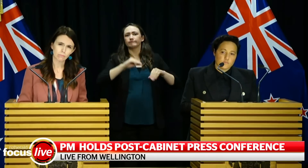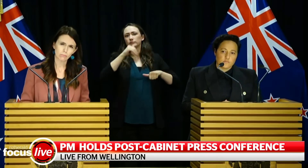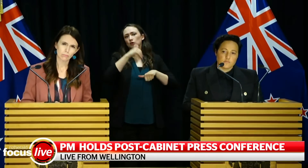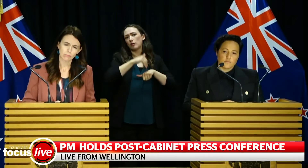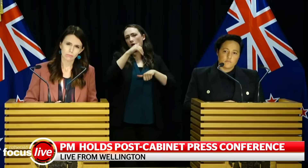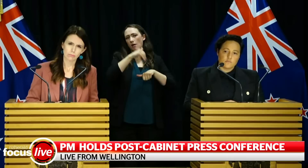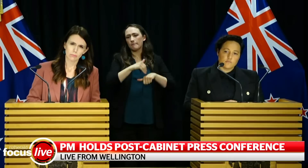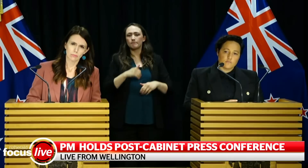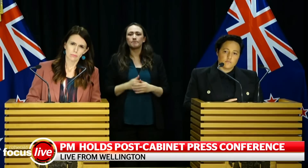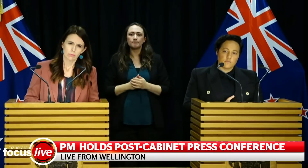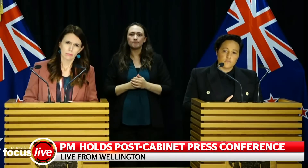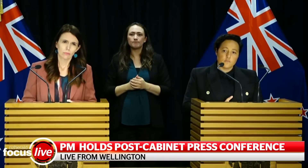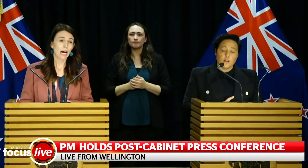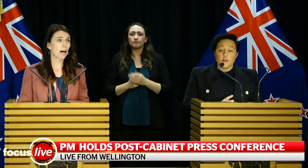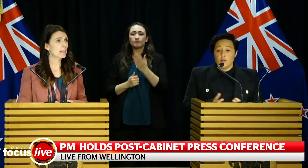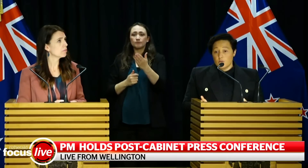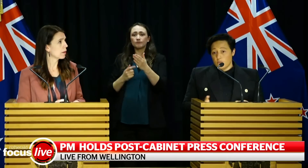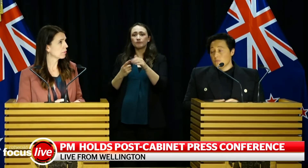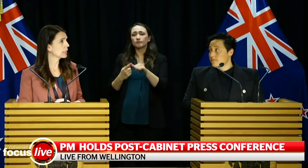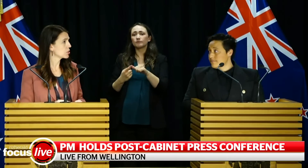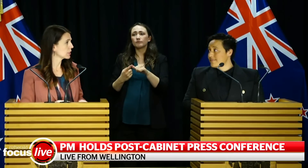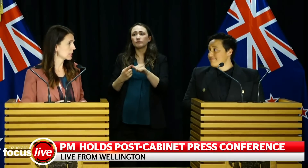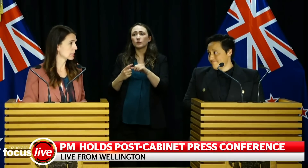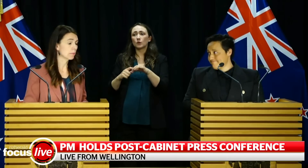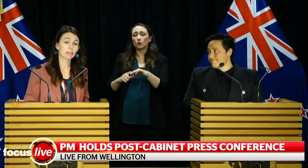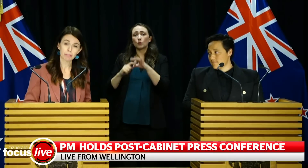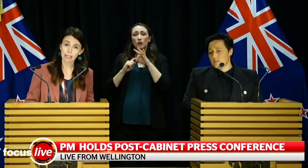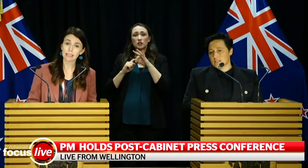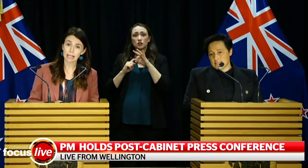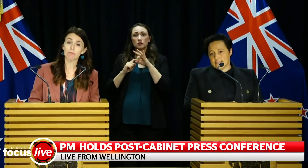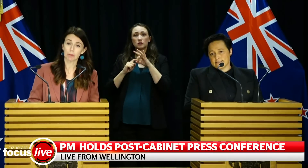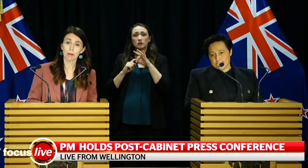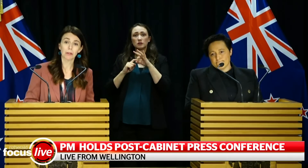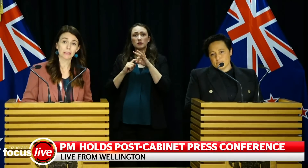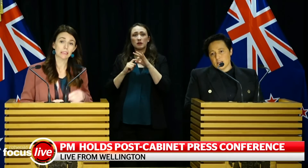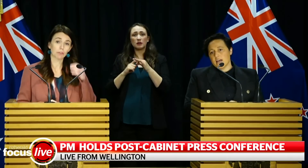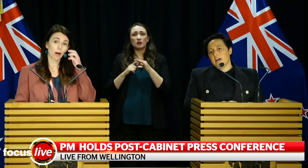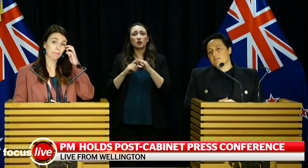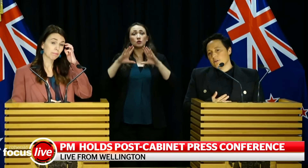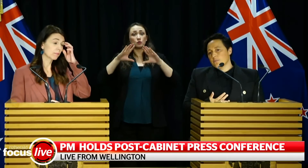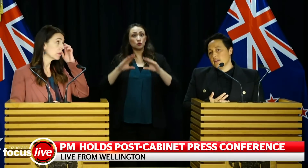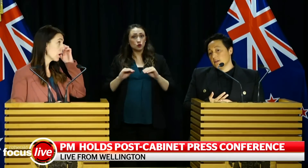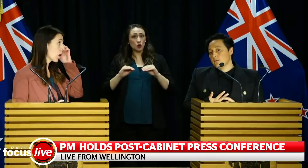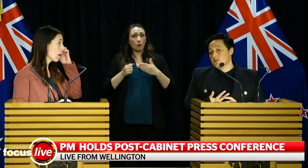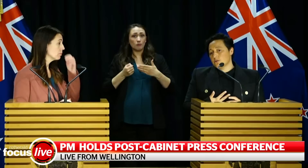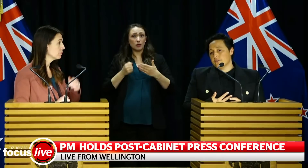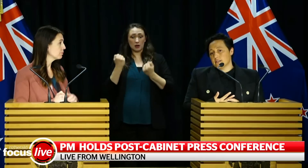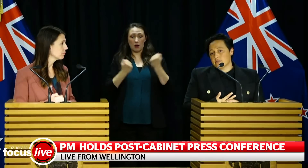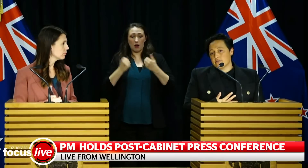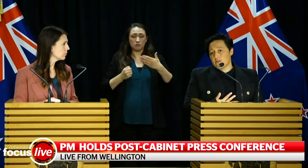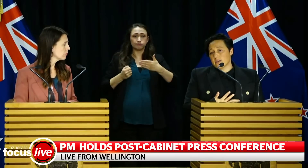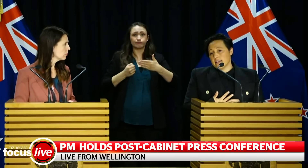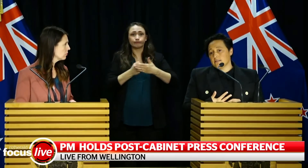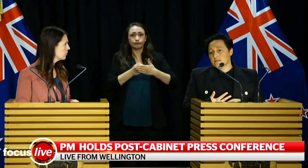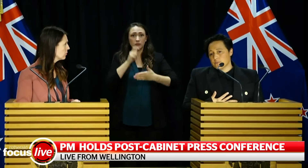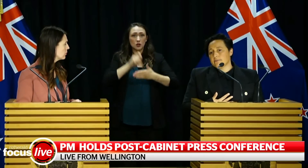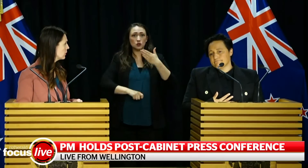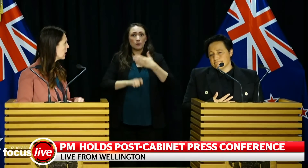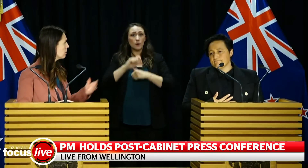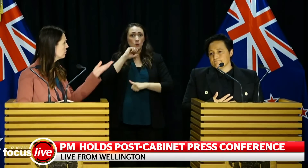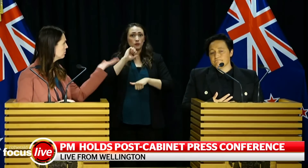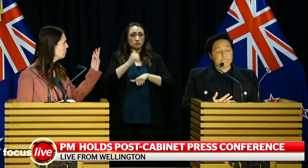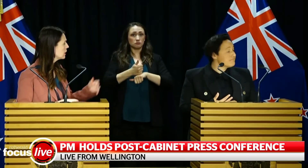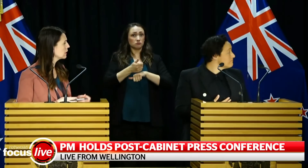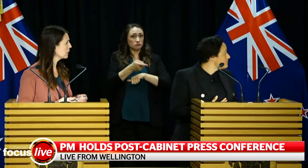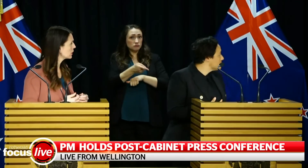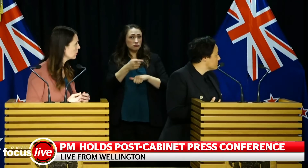of anti-ram raid programs? Is that on the cards? I think my recollection is the $6 million for that did come from the Proceeds of Crime. And the original funds for the fog cannons as well.